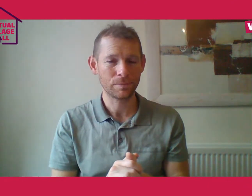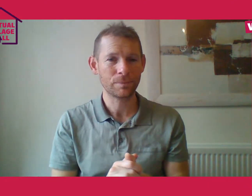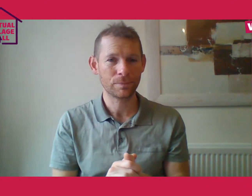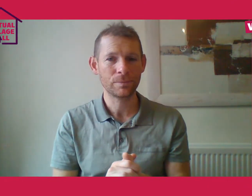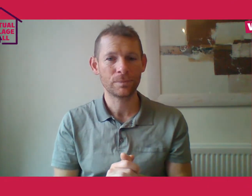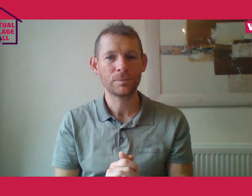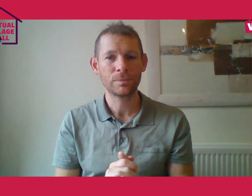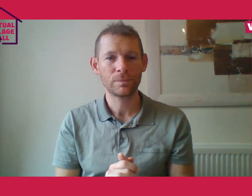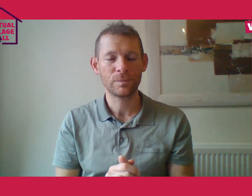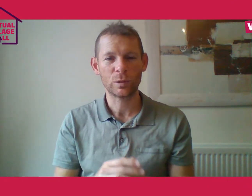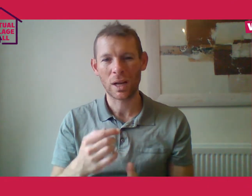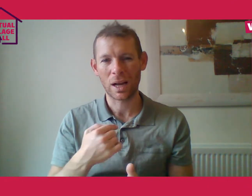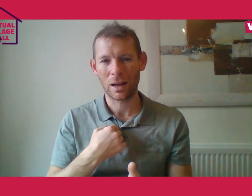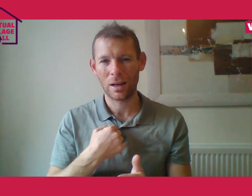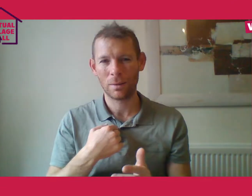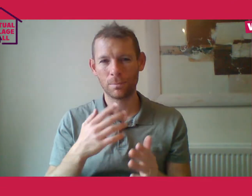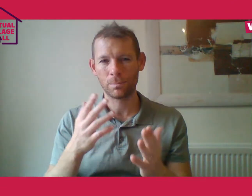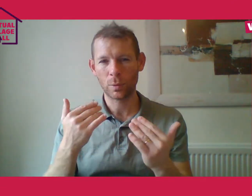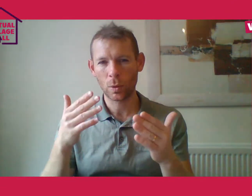variations in different parts of the country.